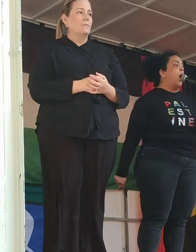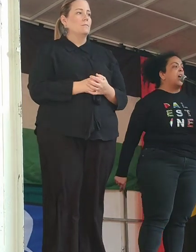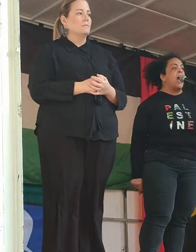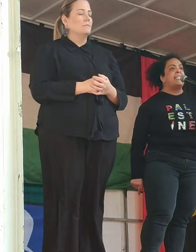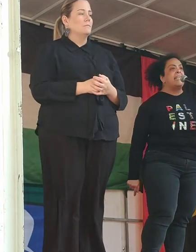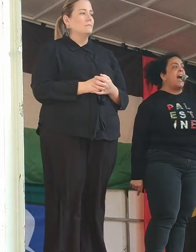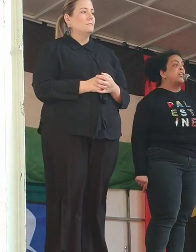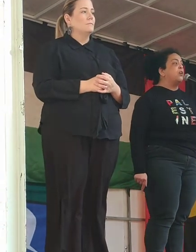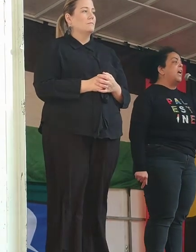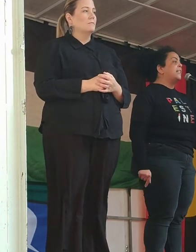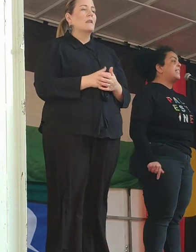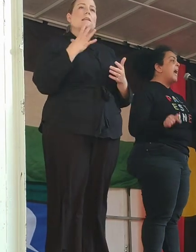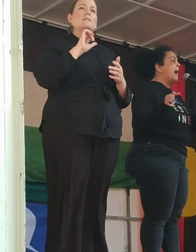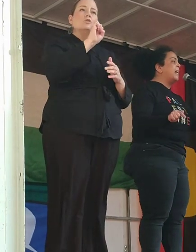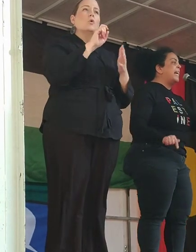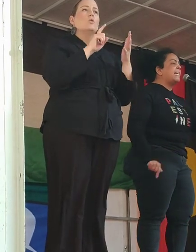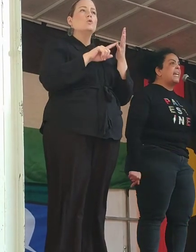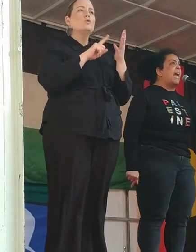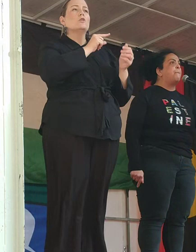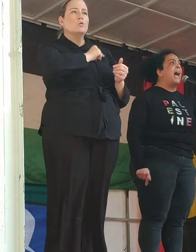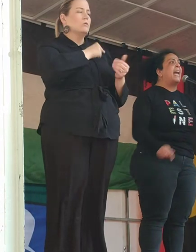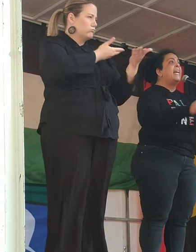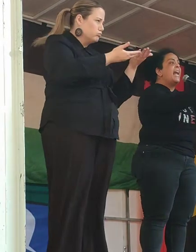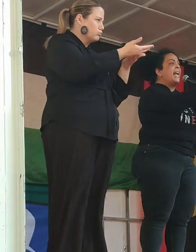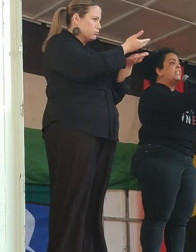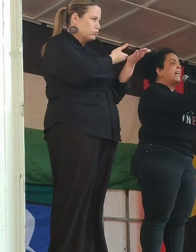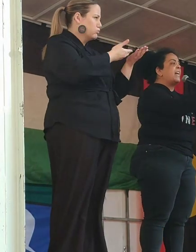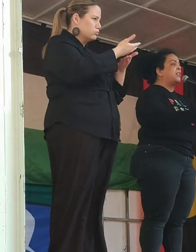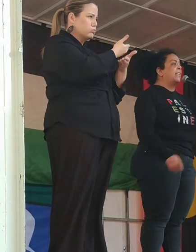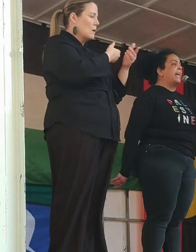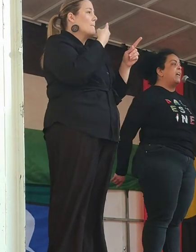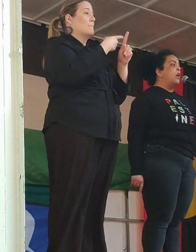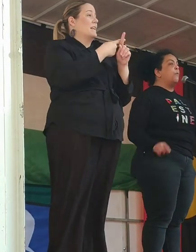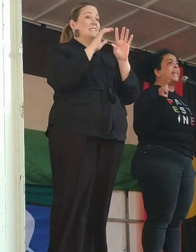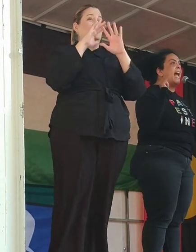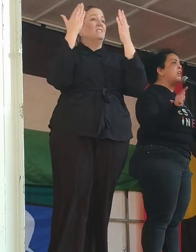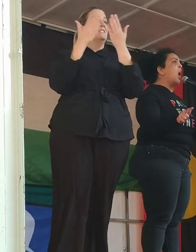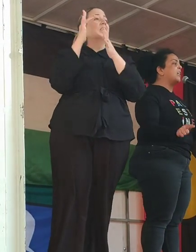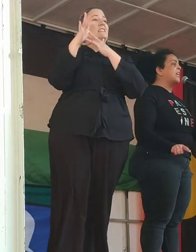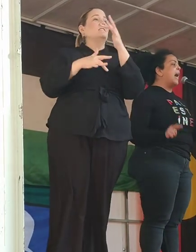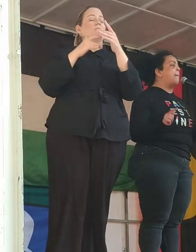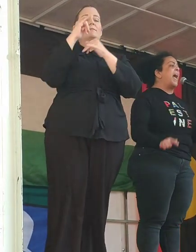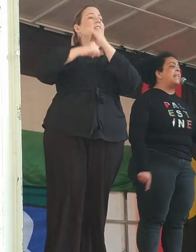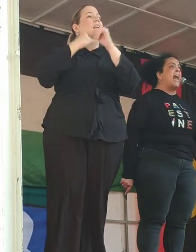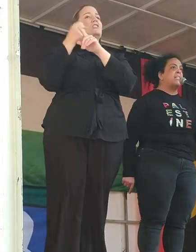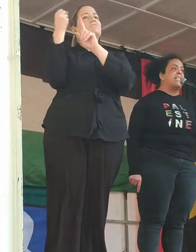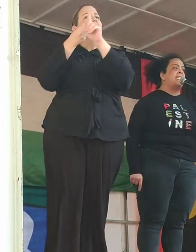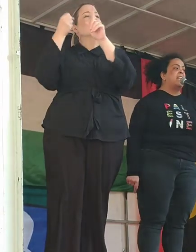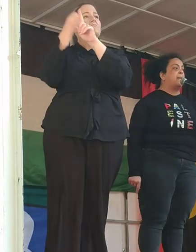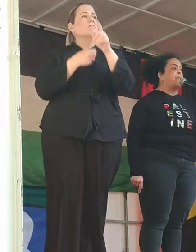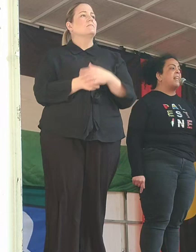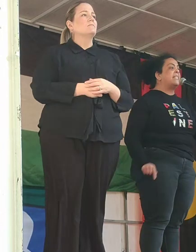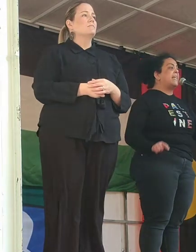to organise in our unions, and we need to campaign internationally. We cannot abandon our